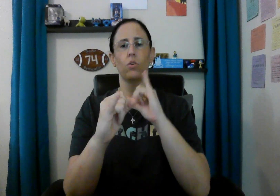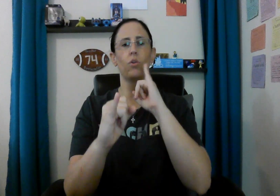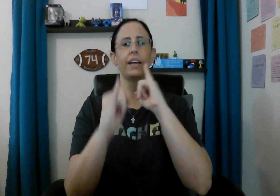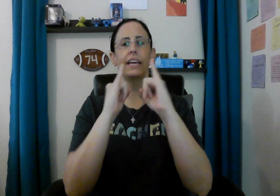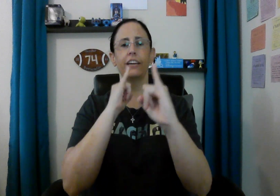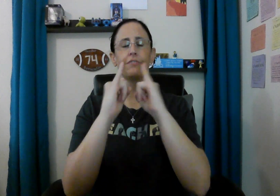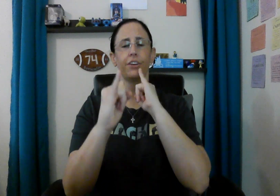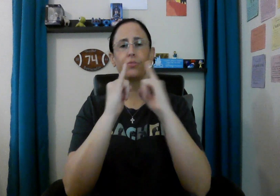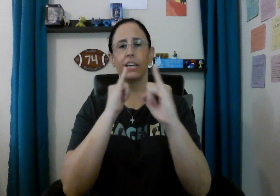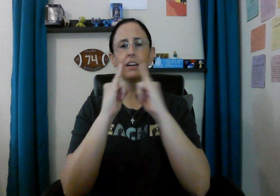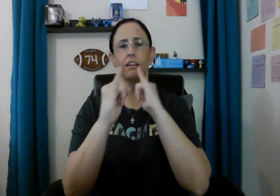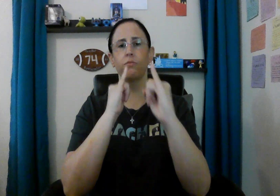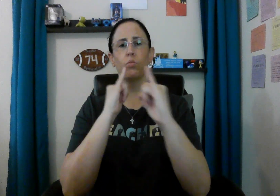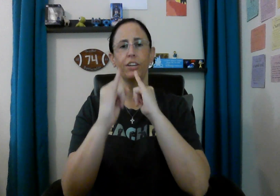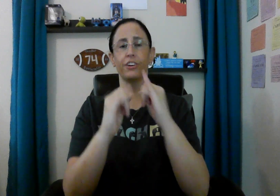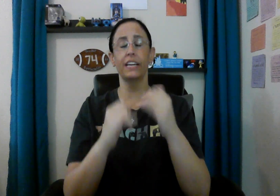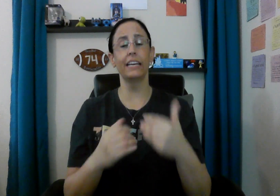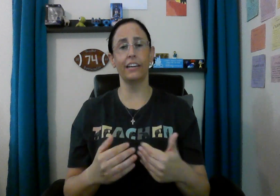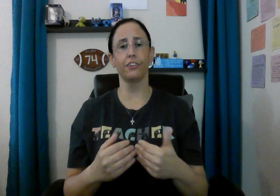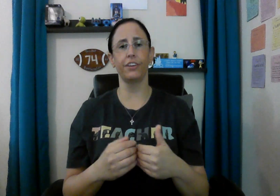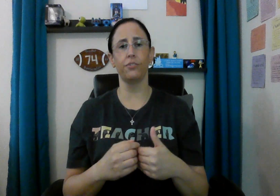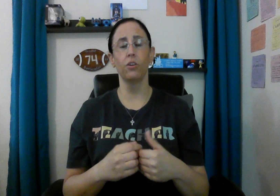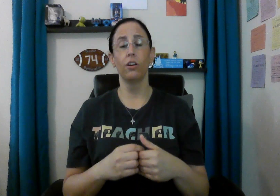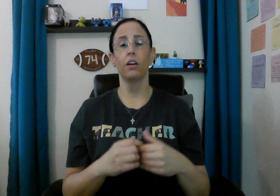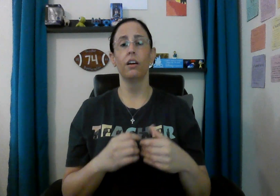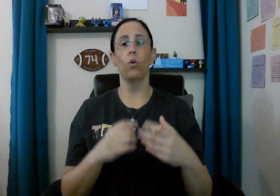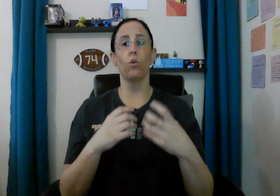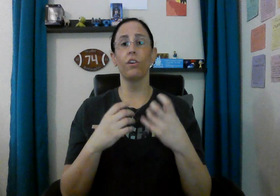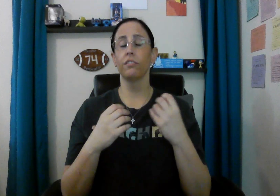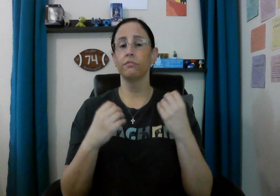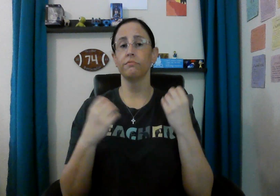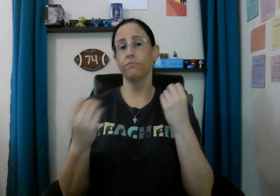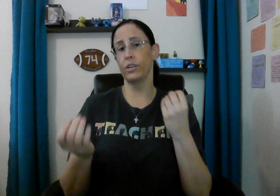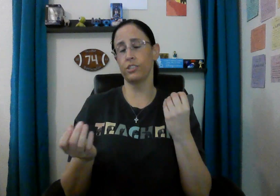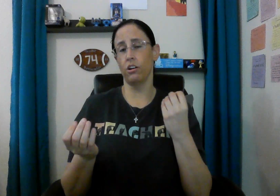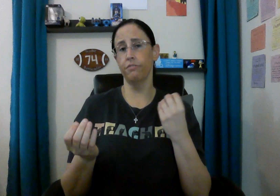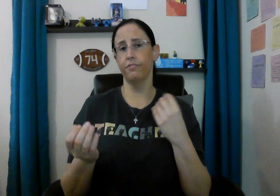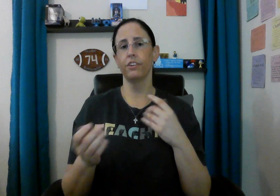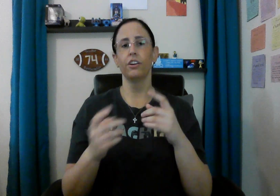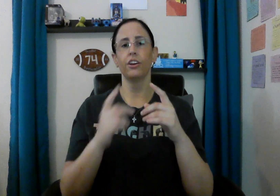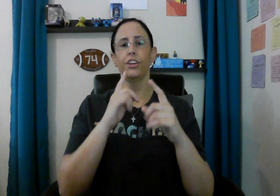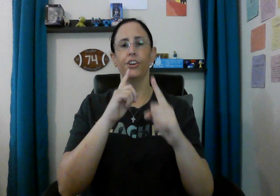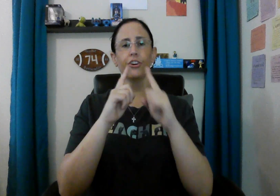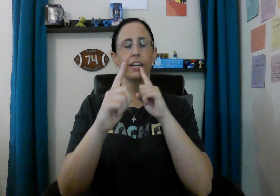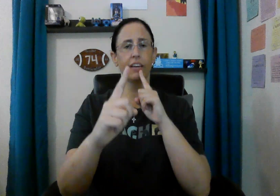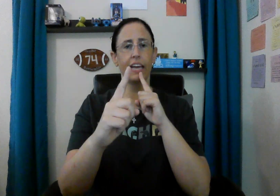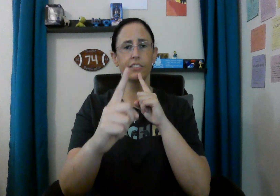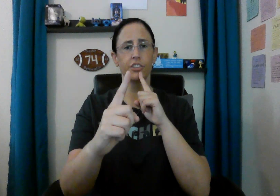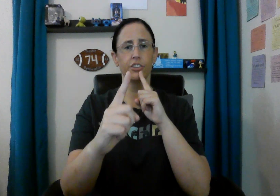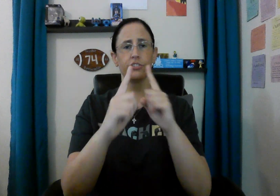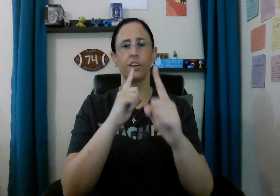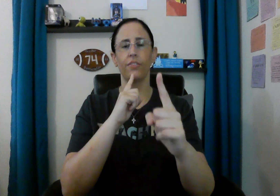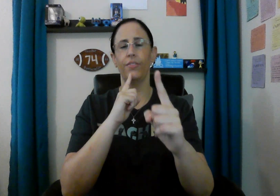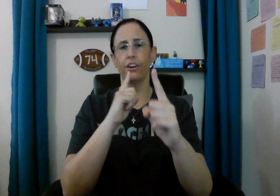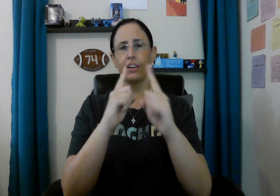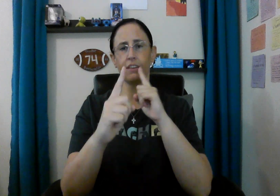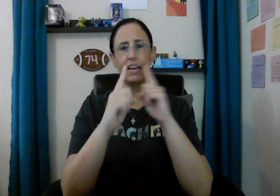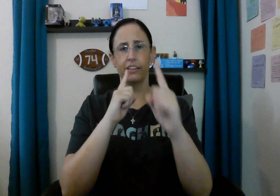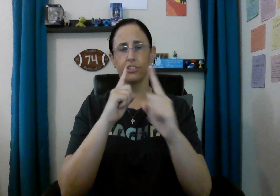or interview. Think of when you're in an interview or voice off, you're giving answers, they're giving